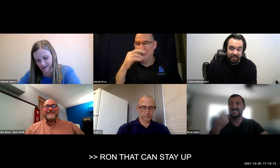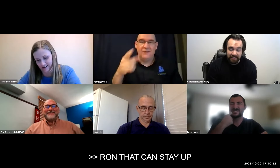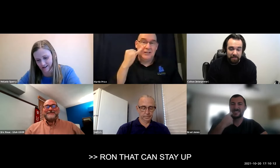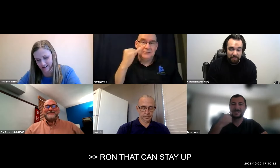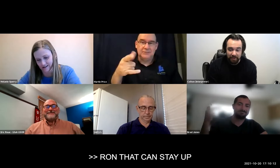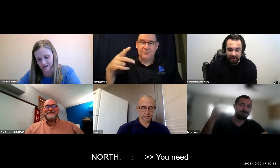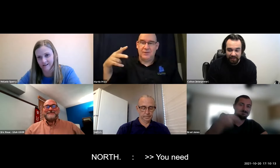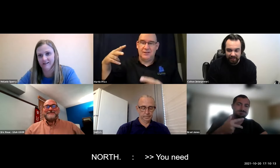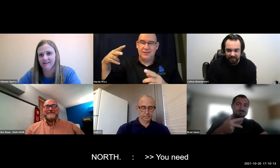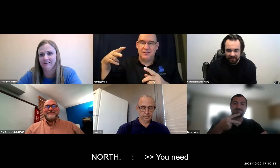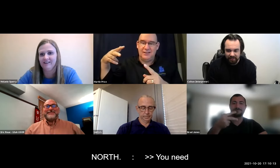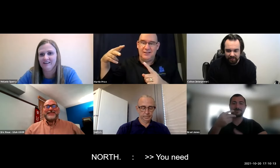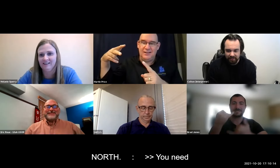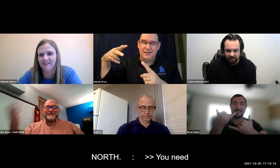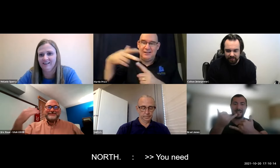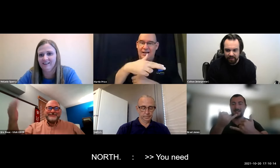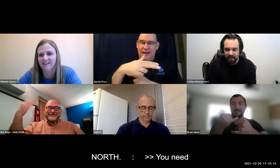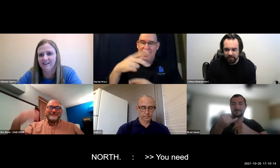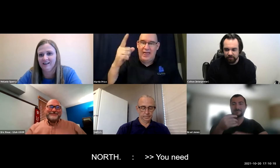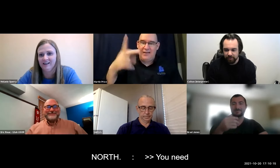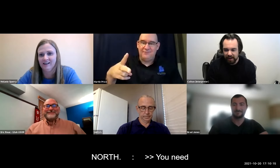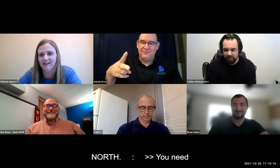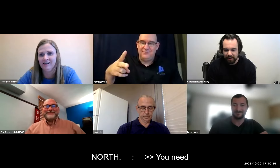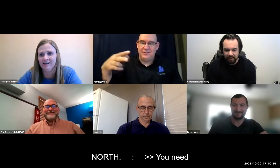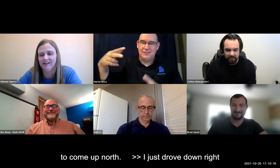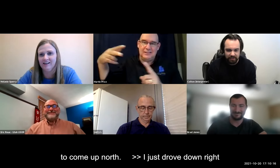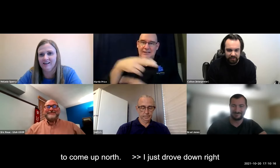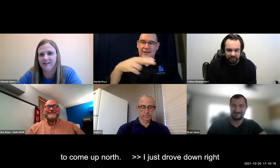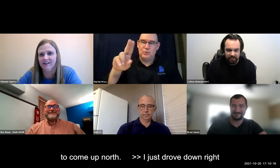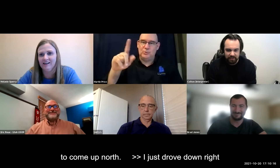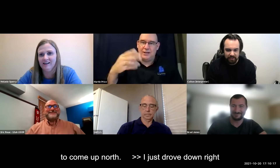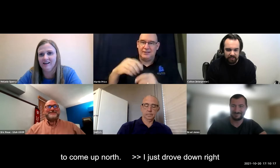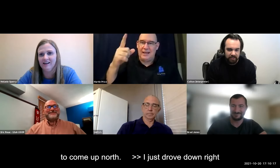Yeah, you need to come up north. I just drove down right now.